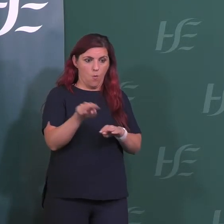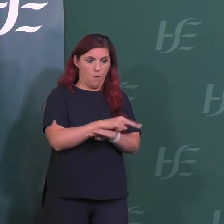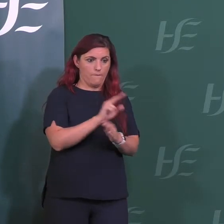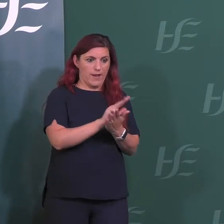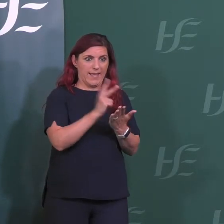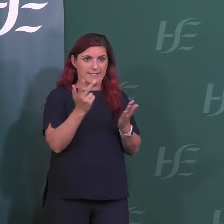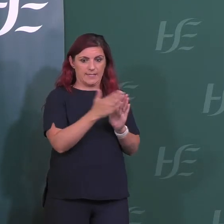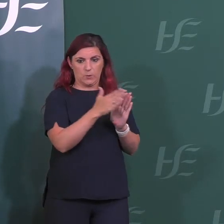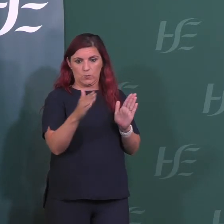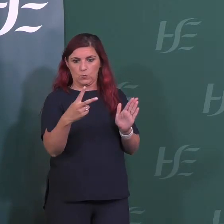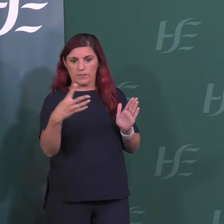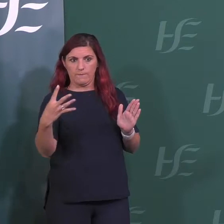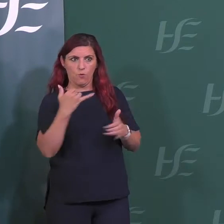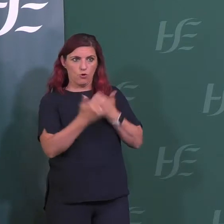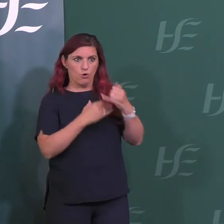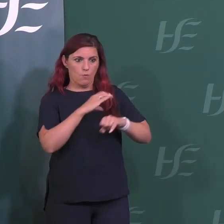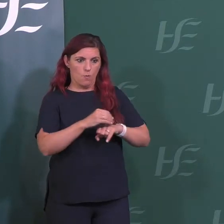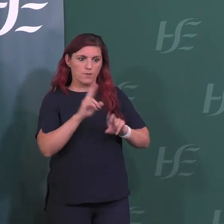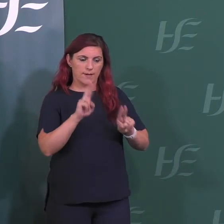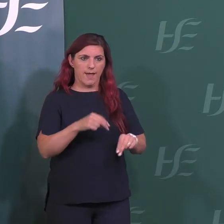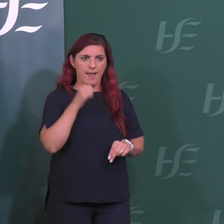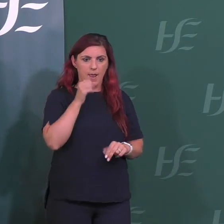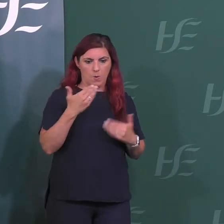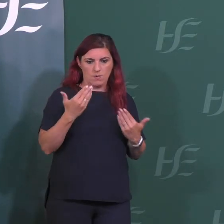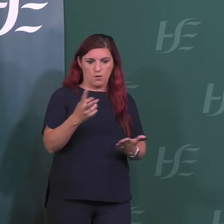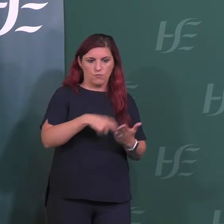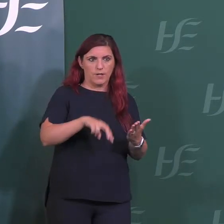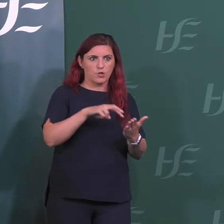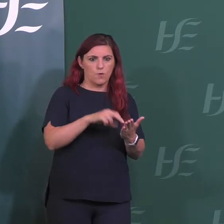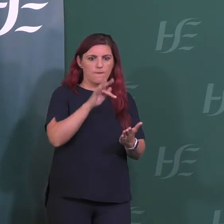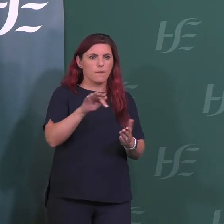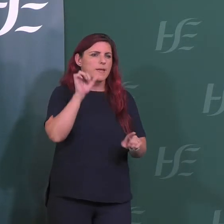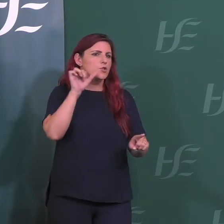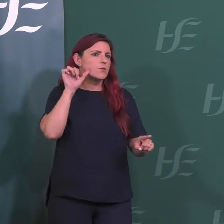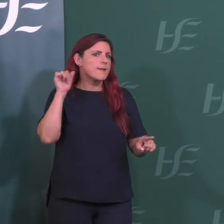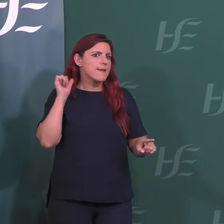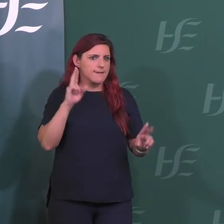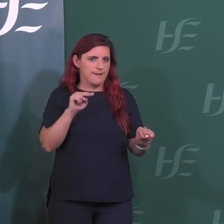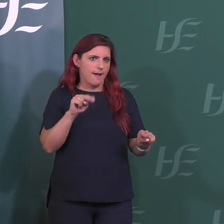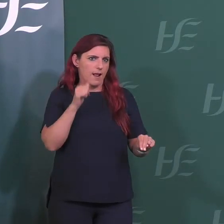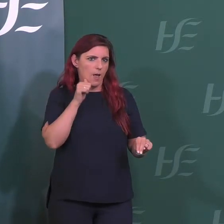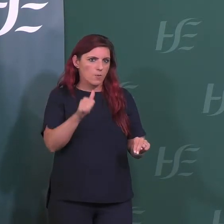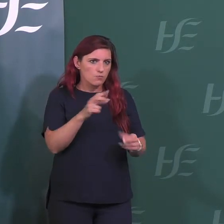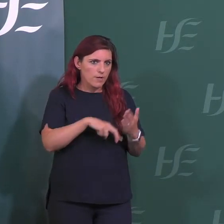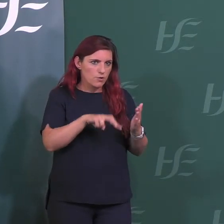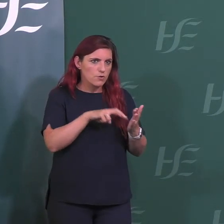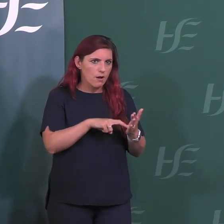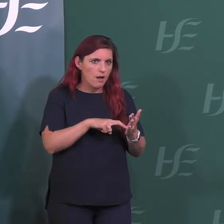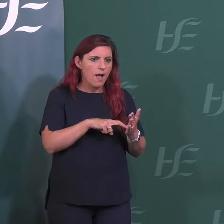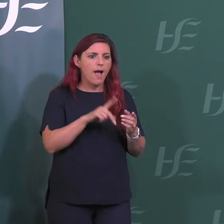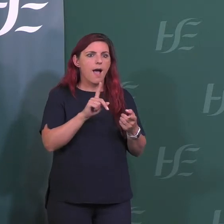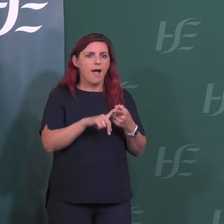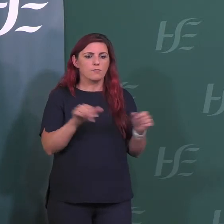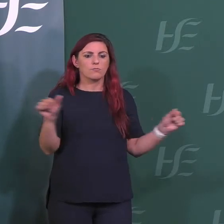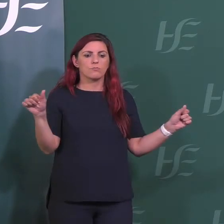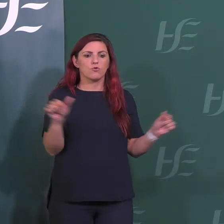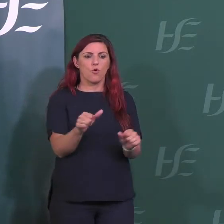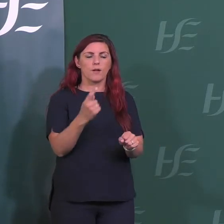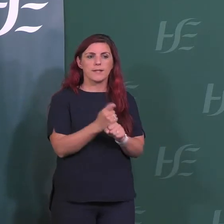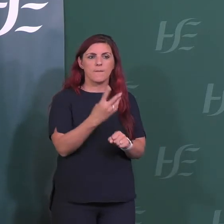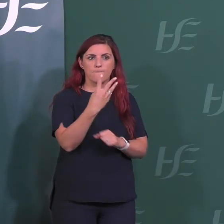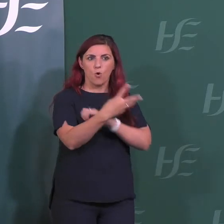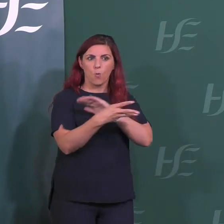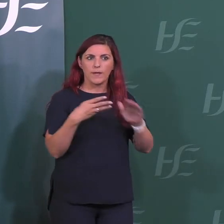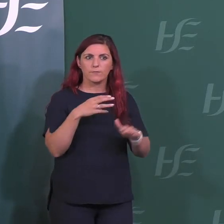18s to 24s as of Wednesday, 21st of July. The rollout of the shorter interval period of 4 weeks for